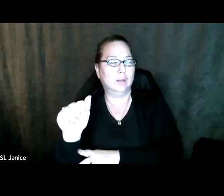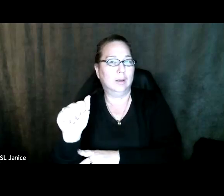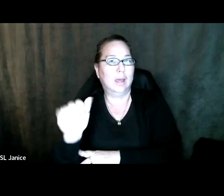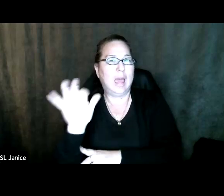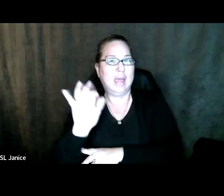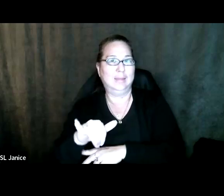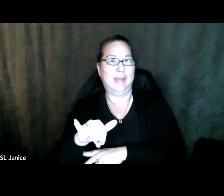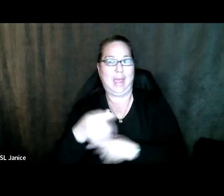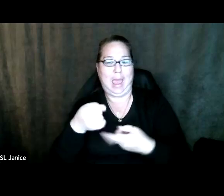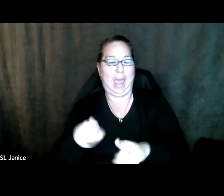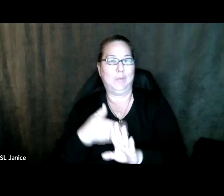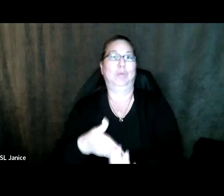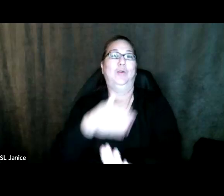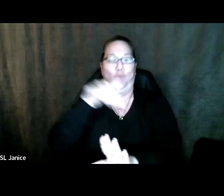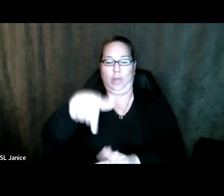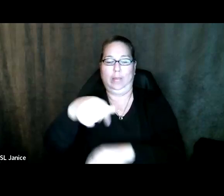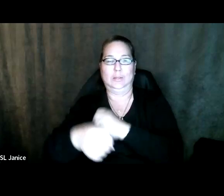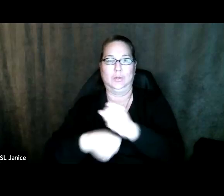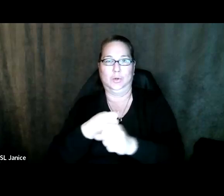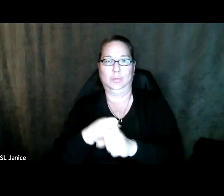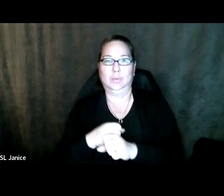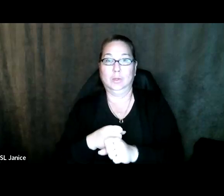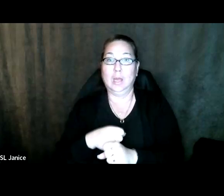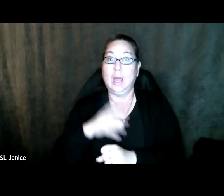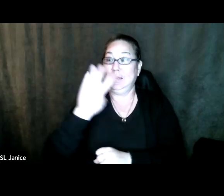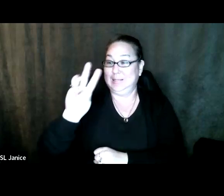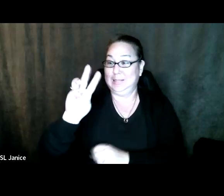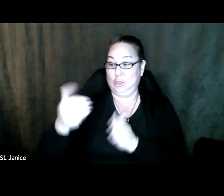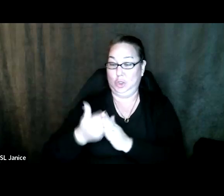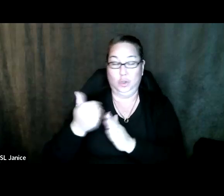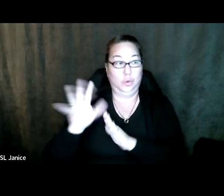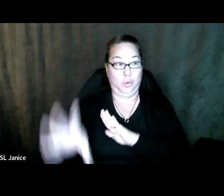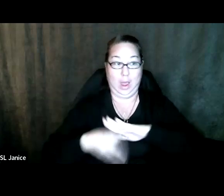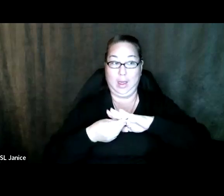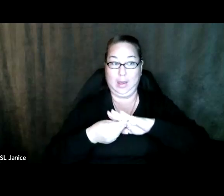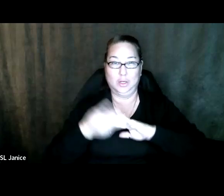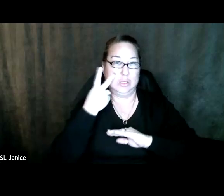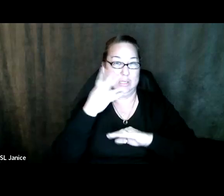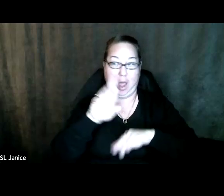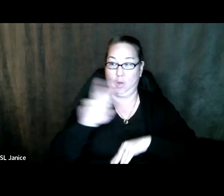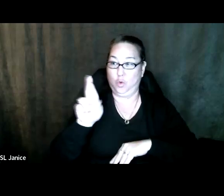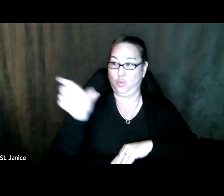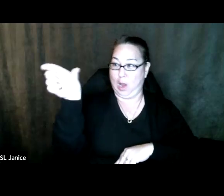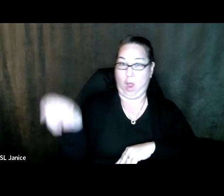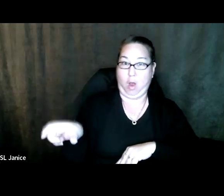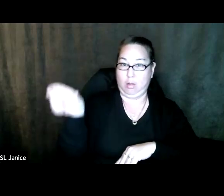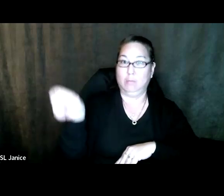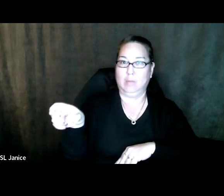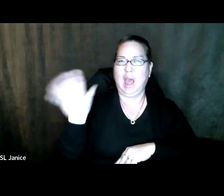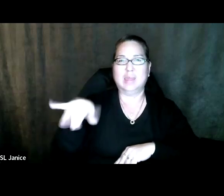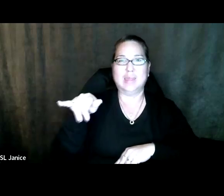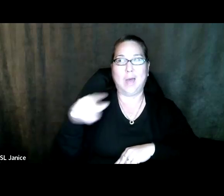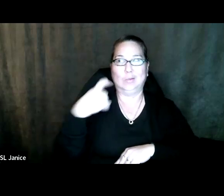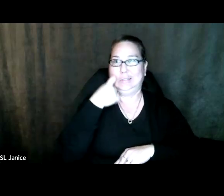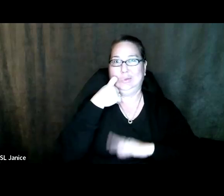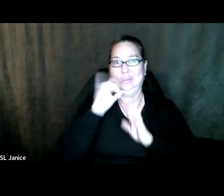prior to this year. The 6 newly added schools that you see in the right-hand column were just identified in September